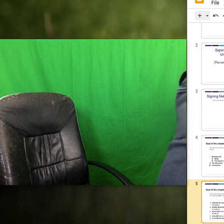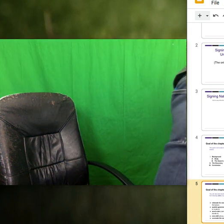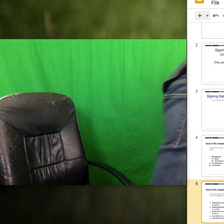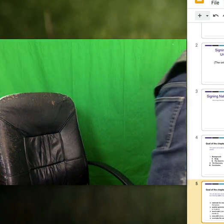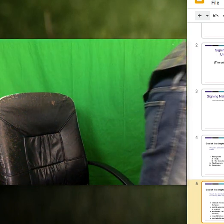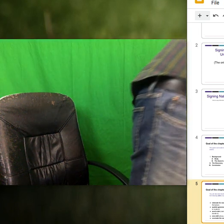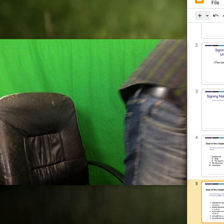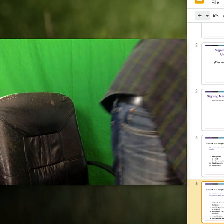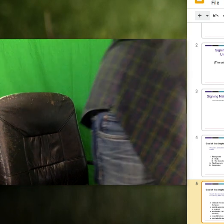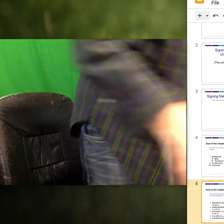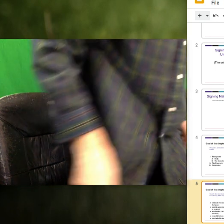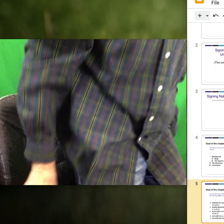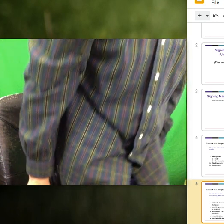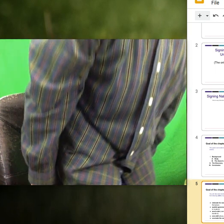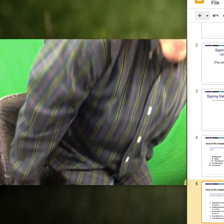Okay.